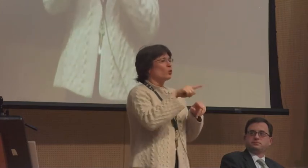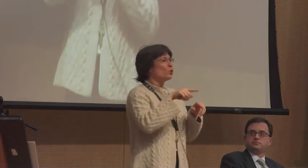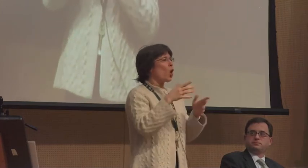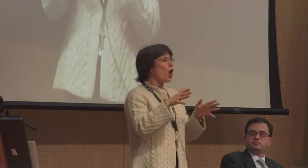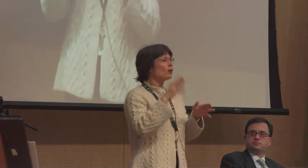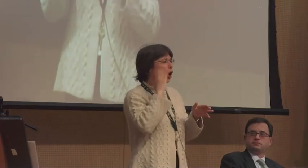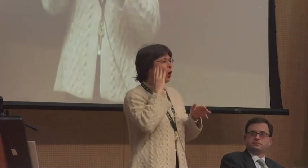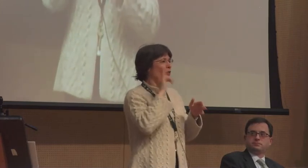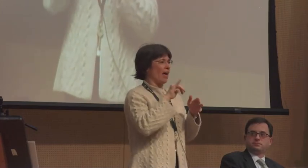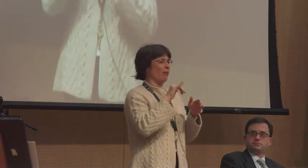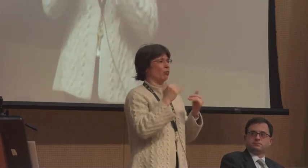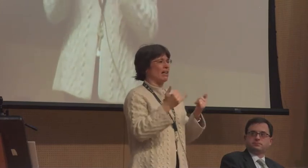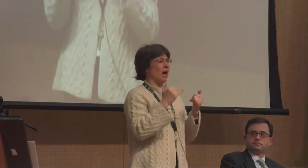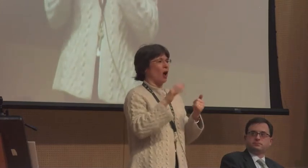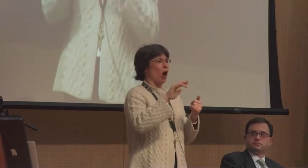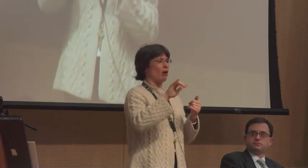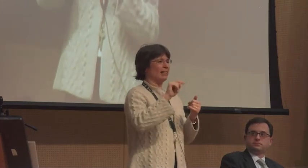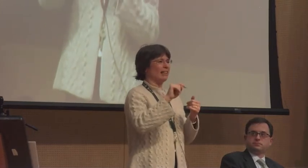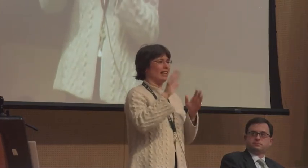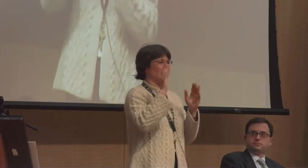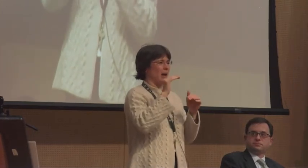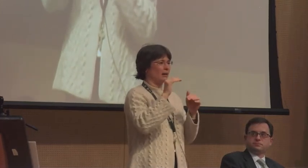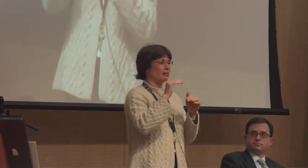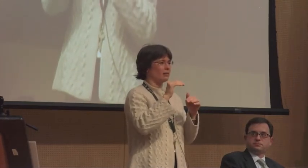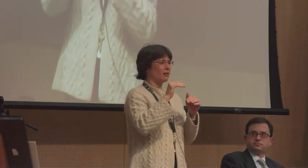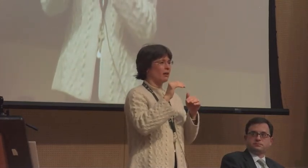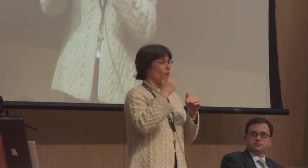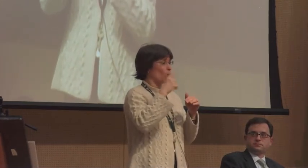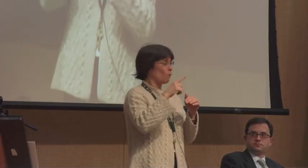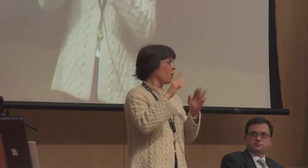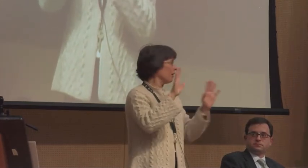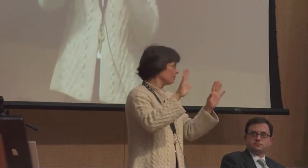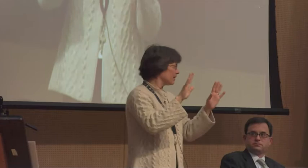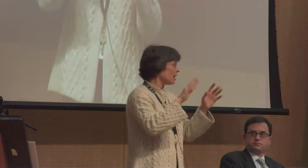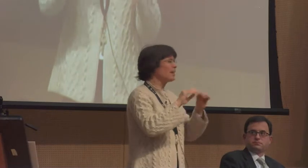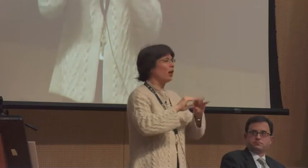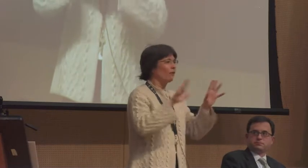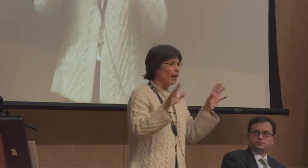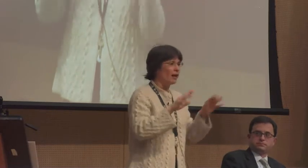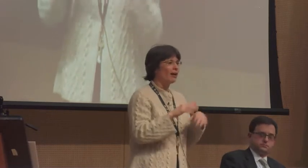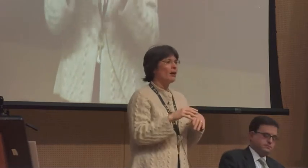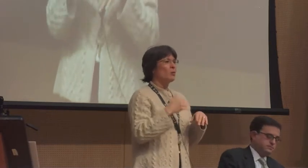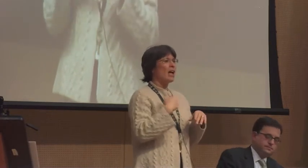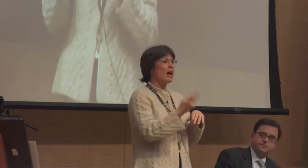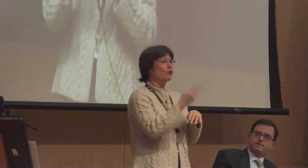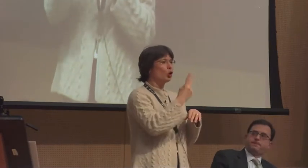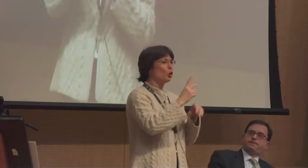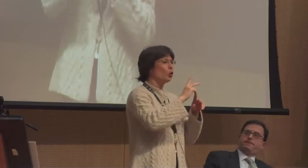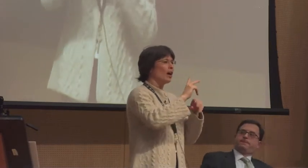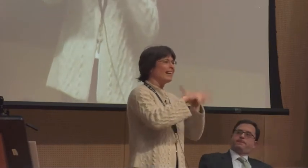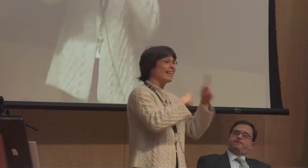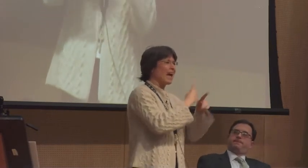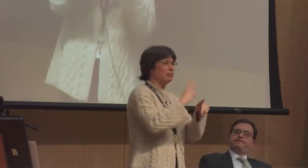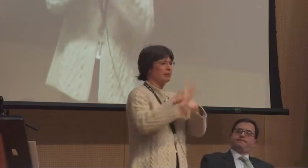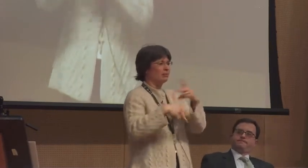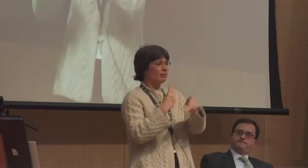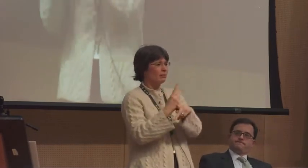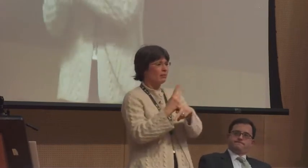You all know that right now RIT expects, well, let me clarify. We have two types